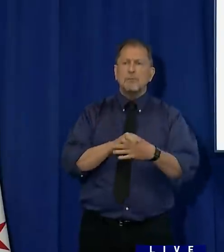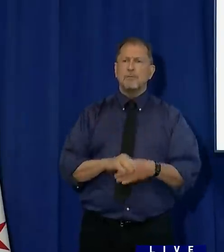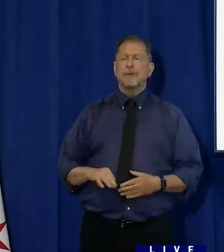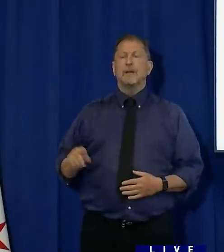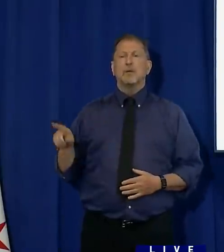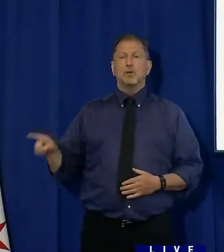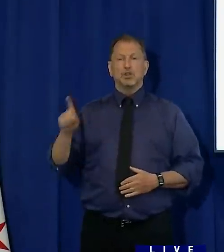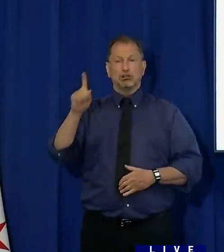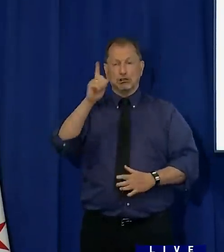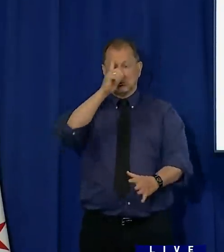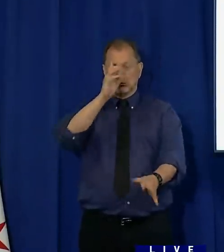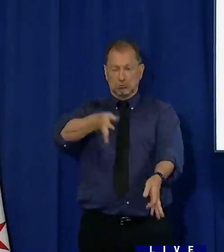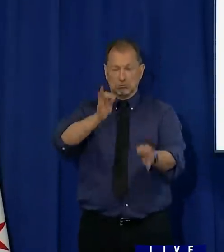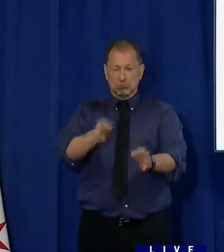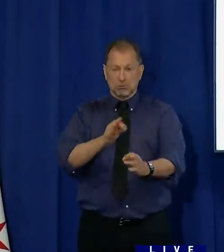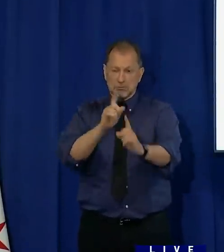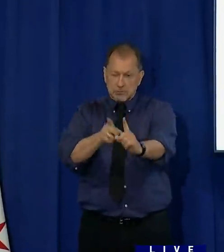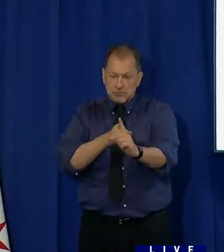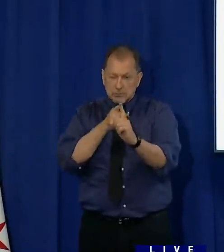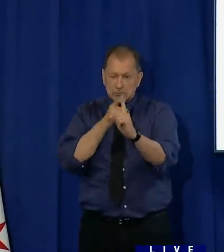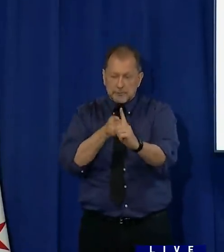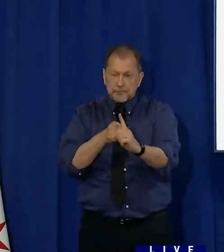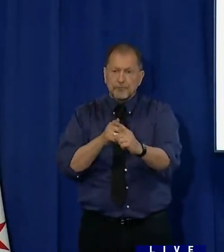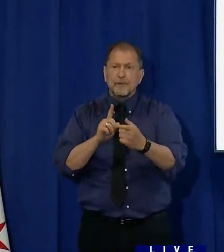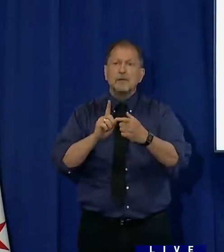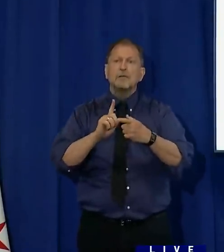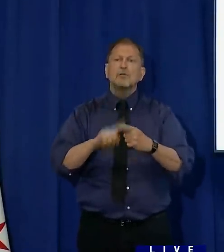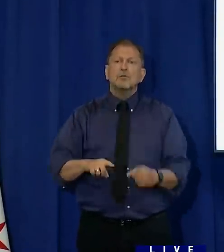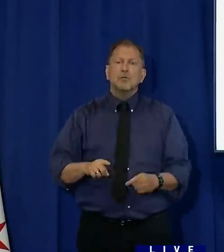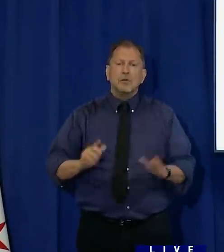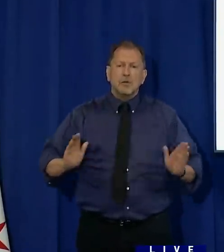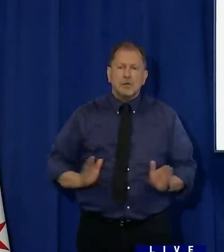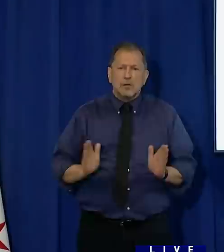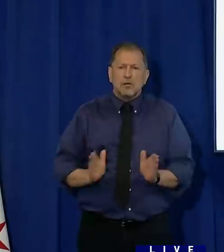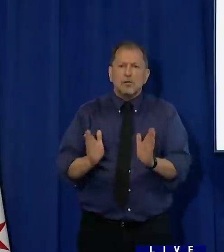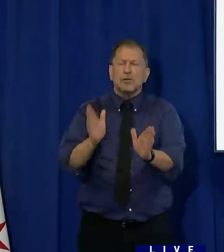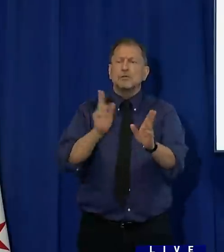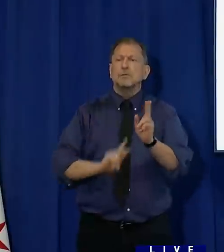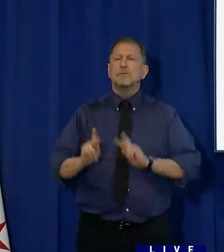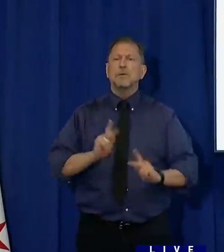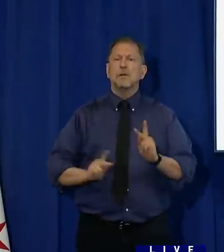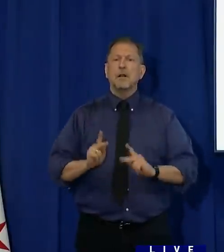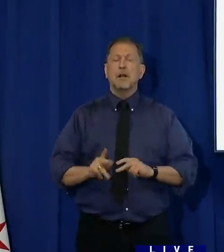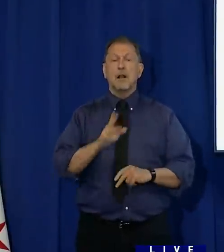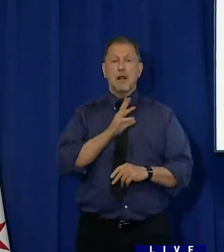resolve, the strength, and the courage to correct.